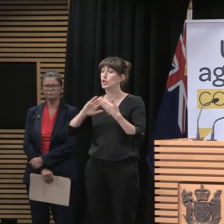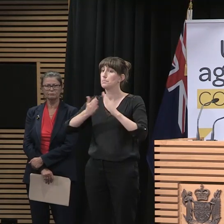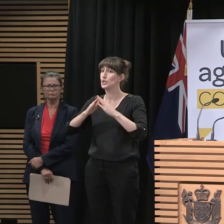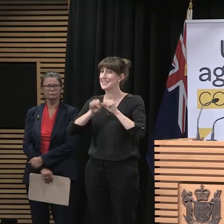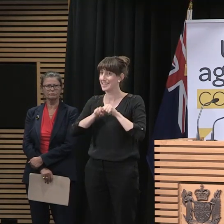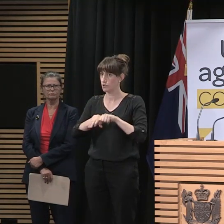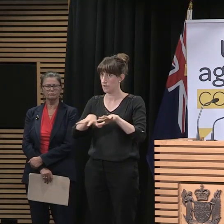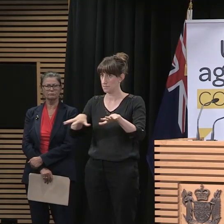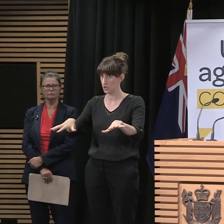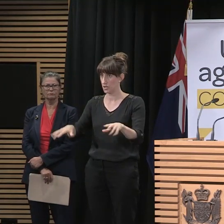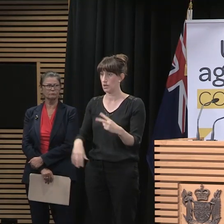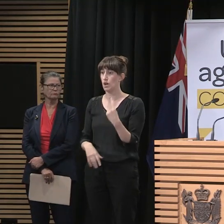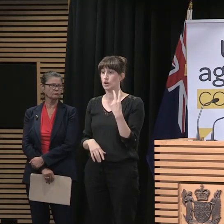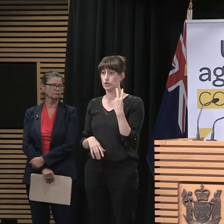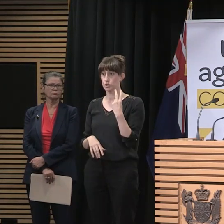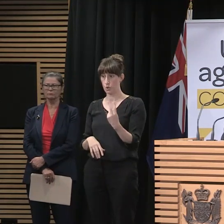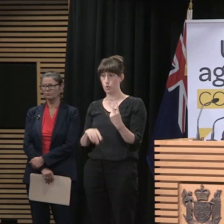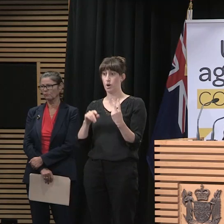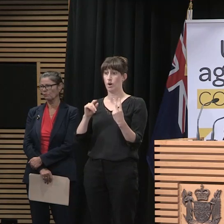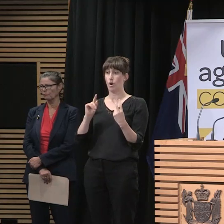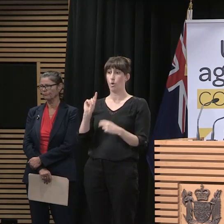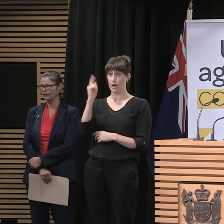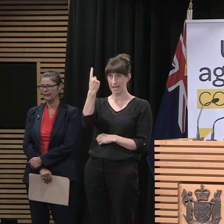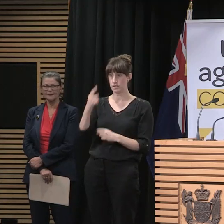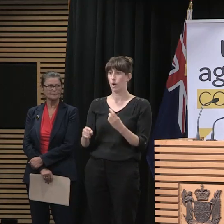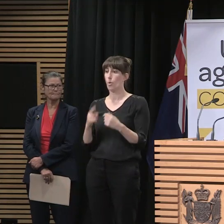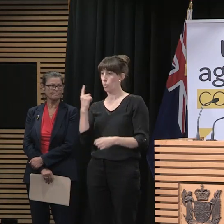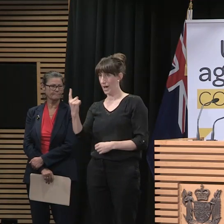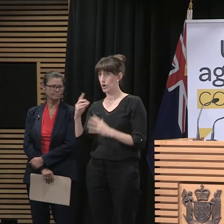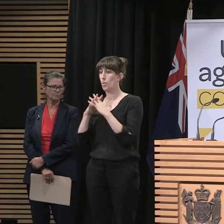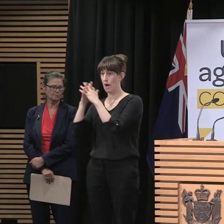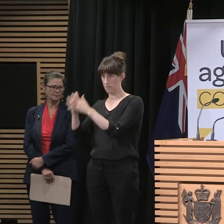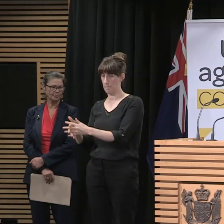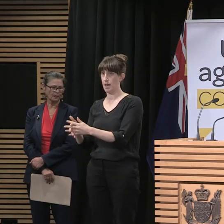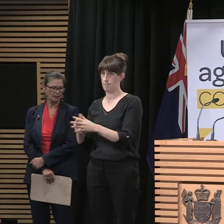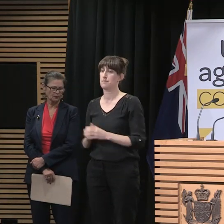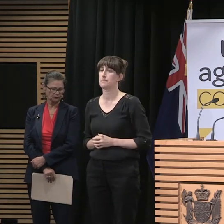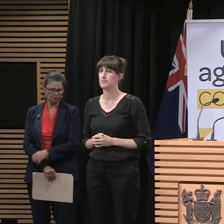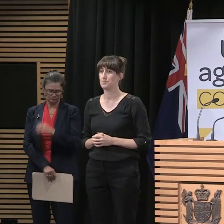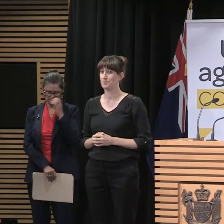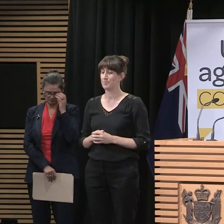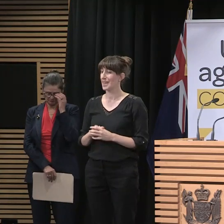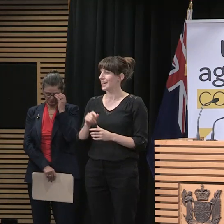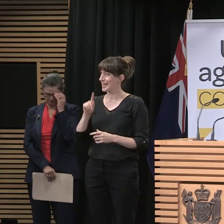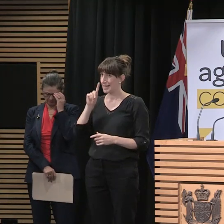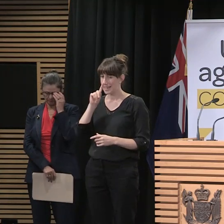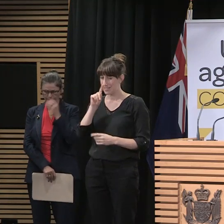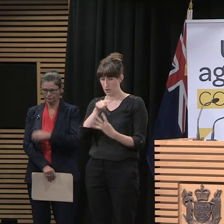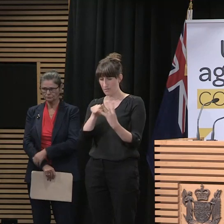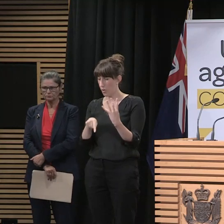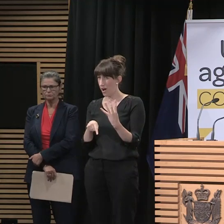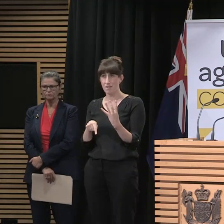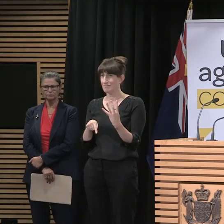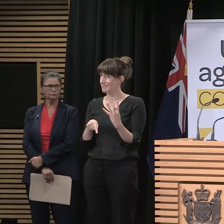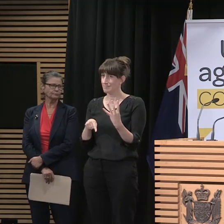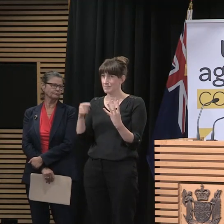Wairarapa. That is 2 more than yesterday, and in these cases we have been unable to confirm a definite link to overseas